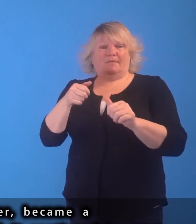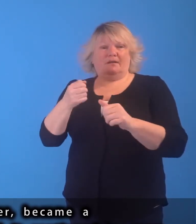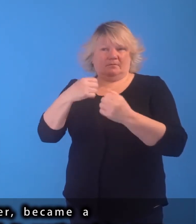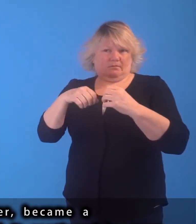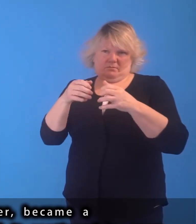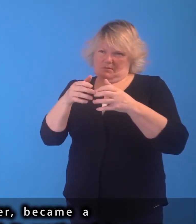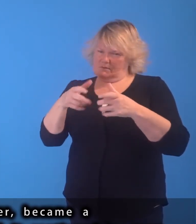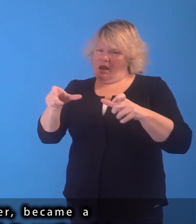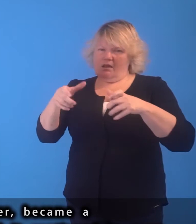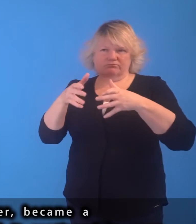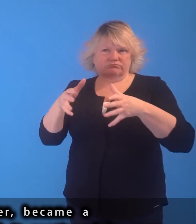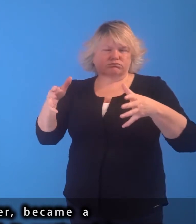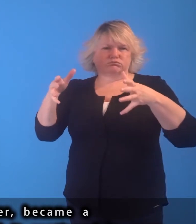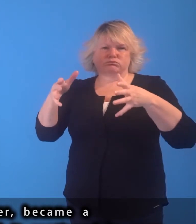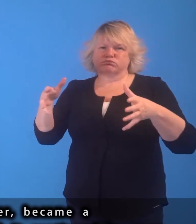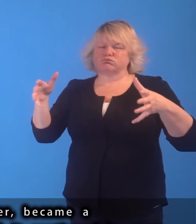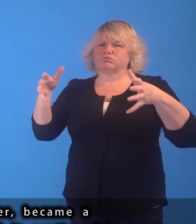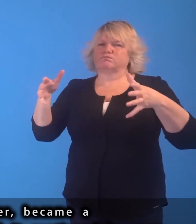grow.